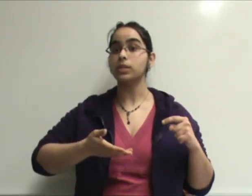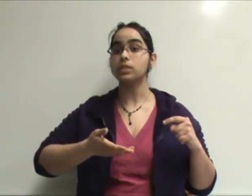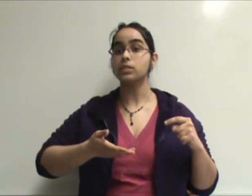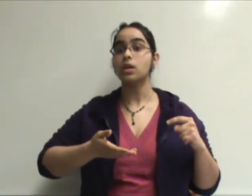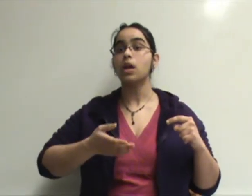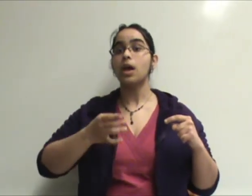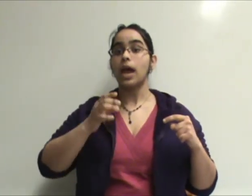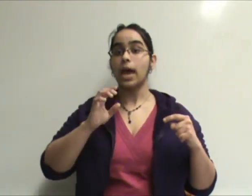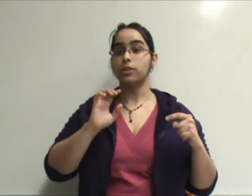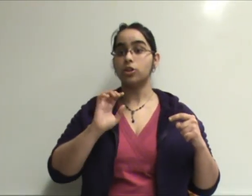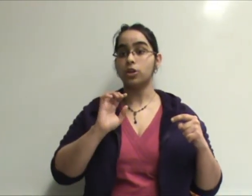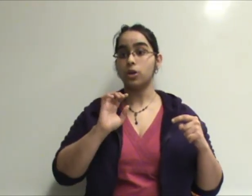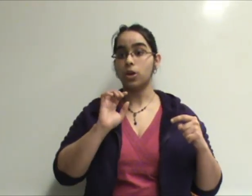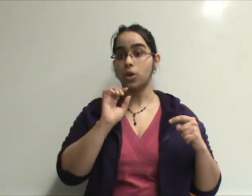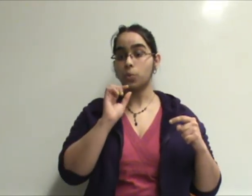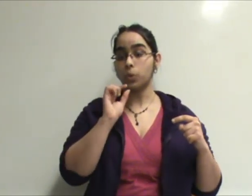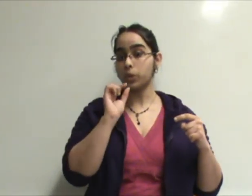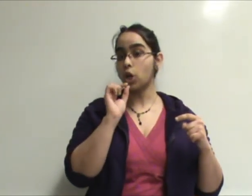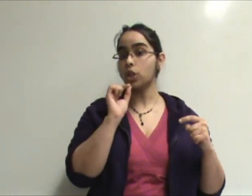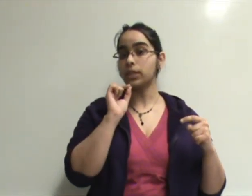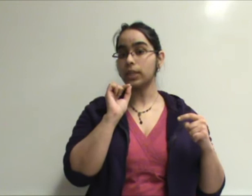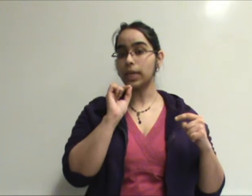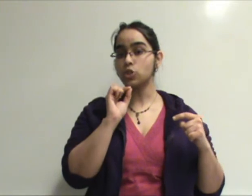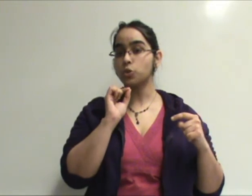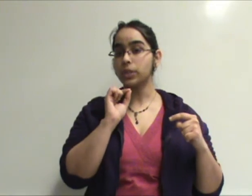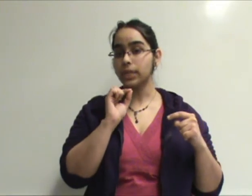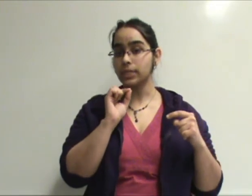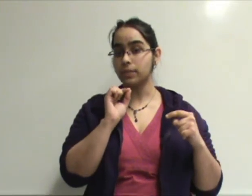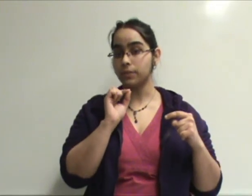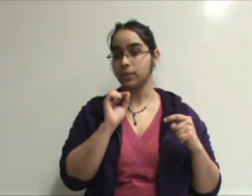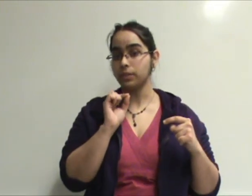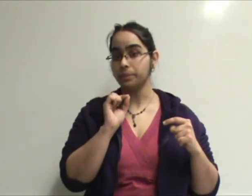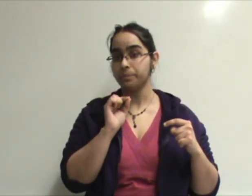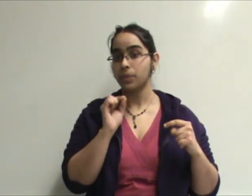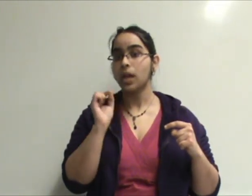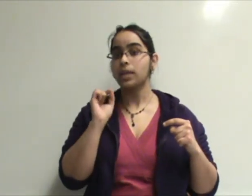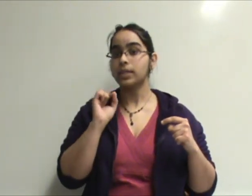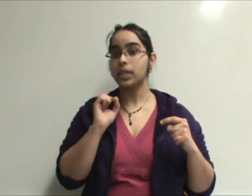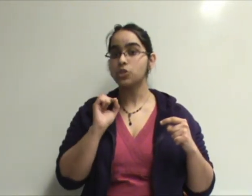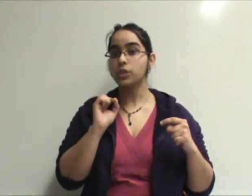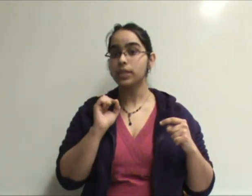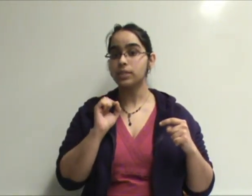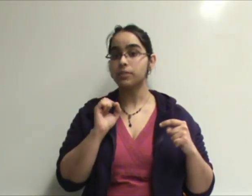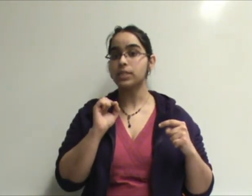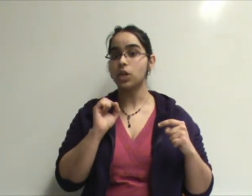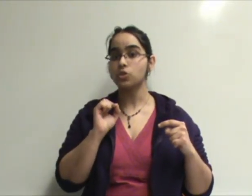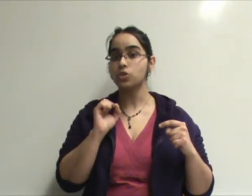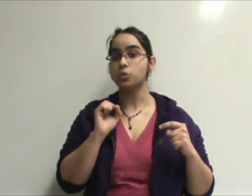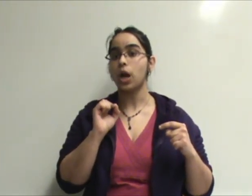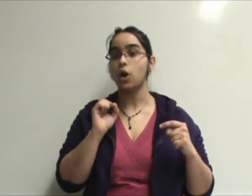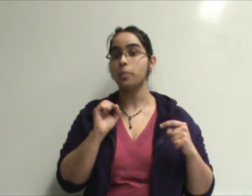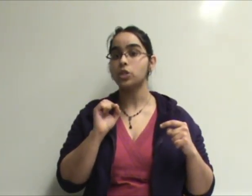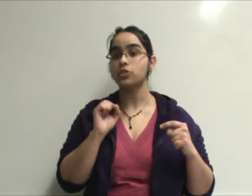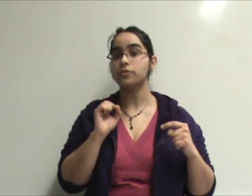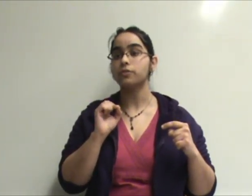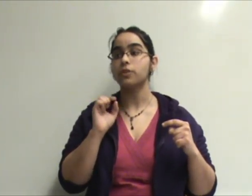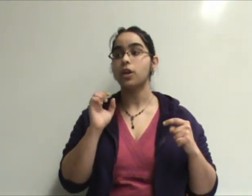elements, and they're what we call an electronegativity. The electronegativity tells you how much of